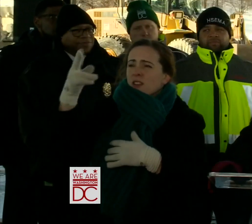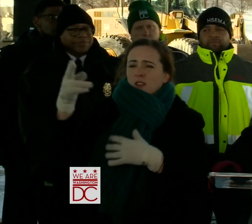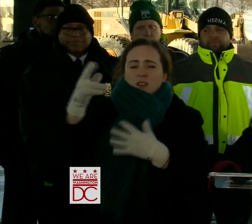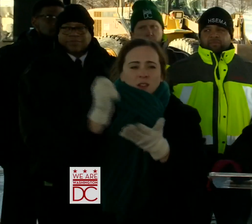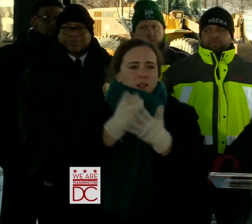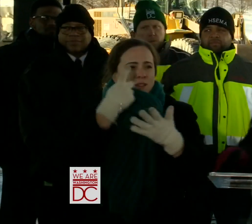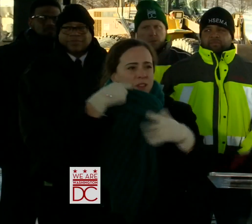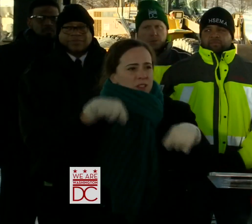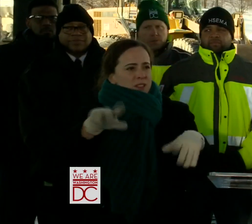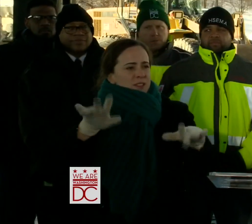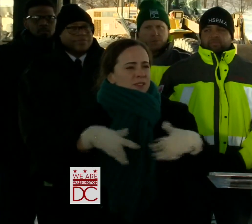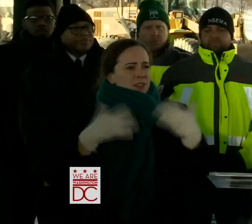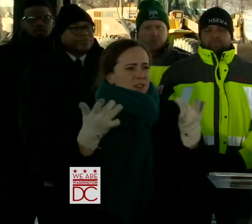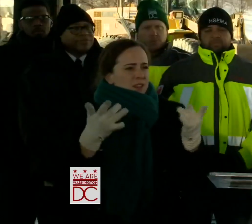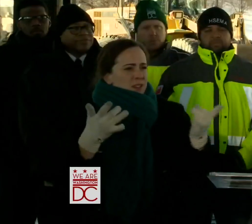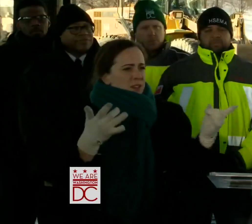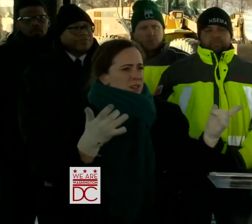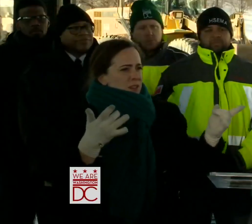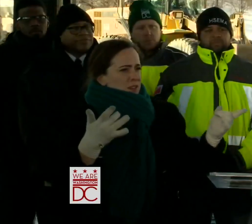event.